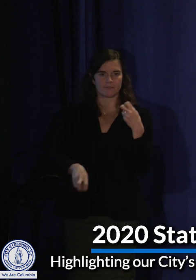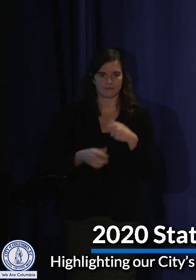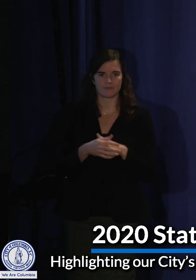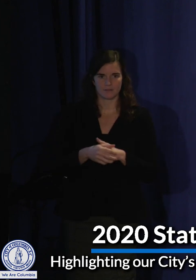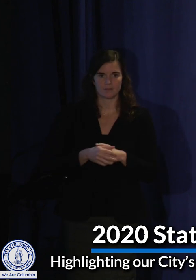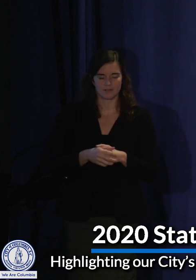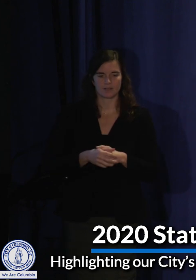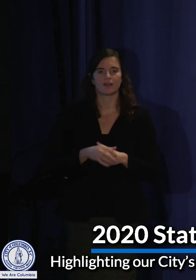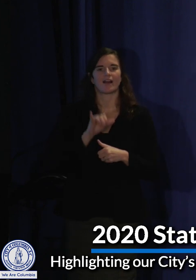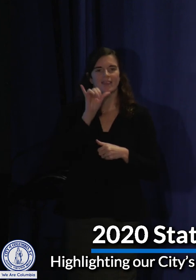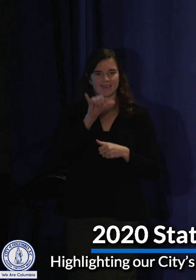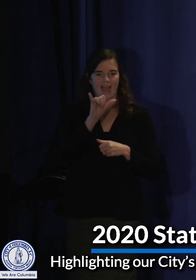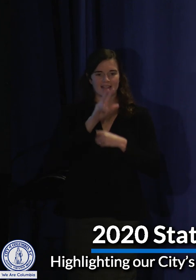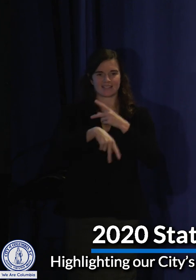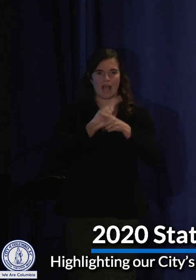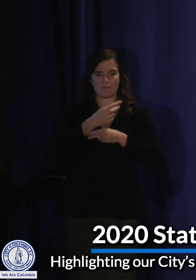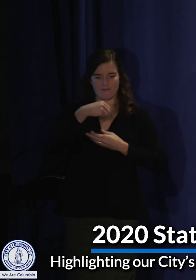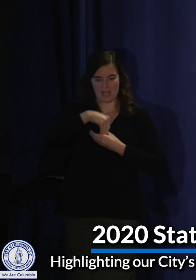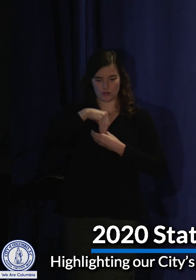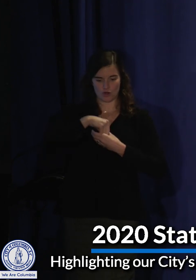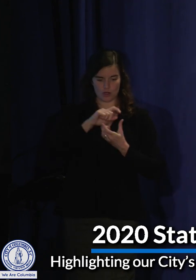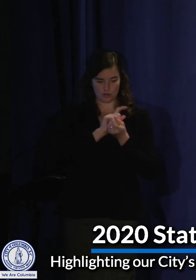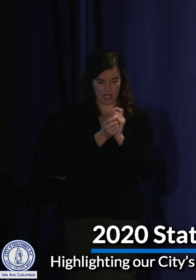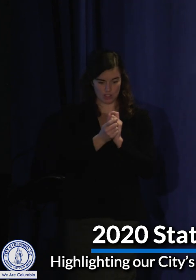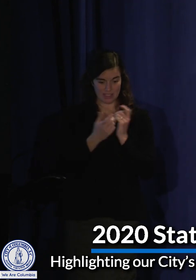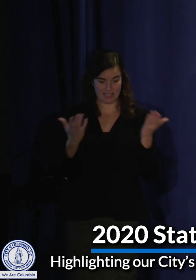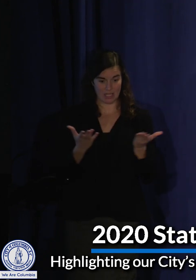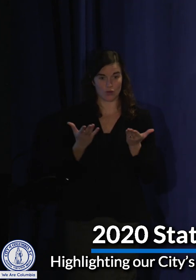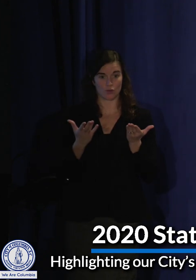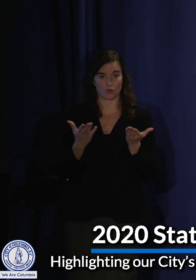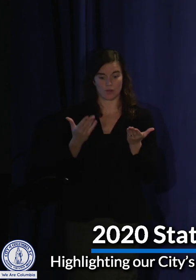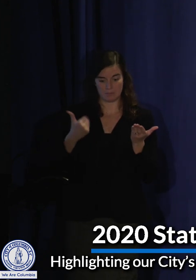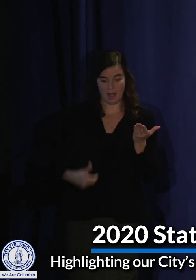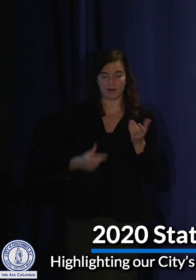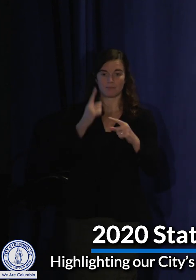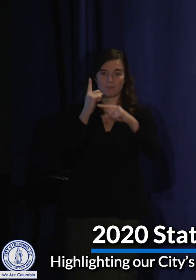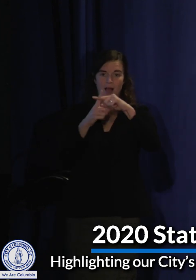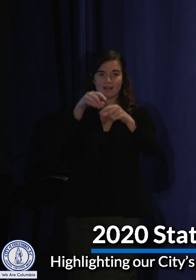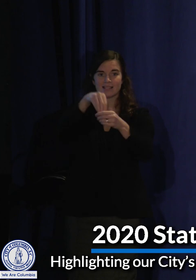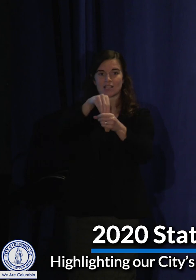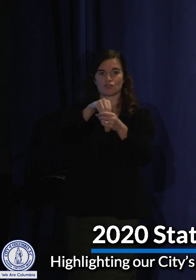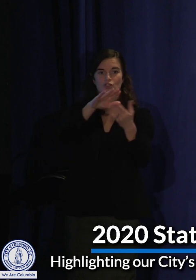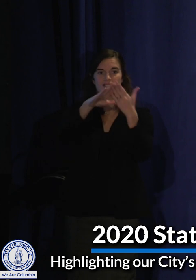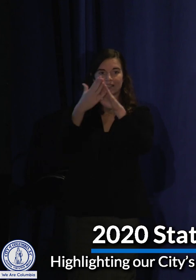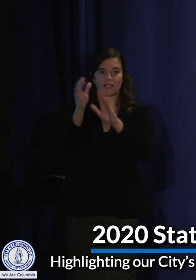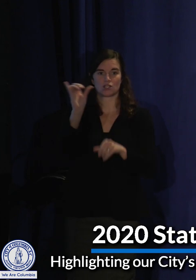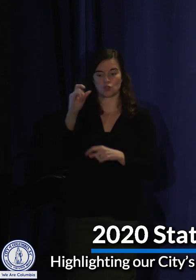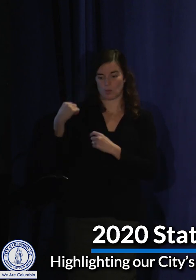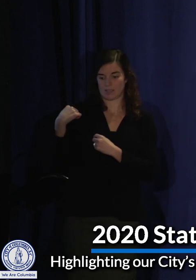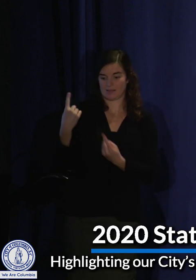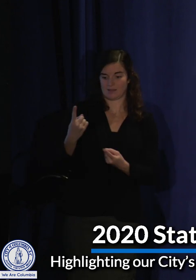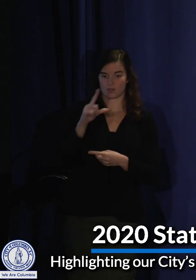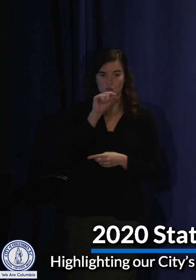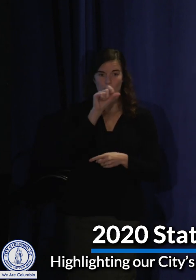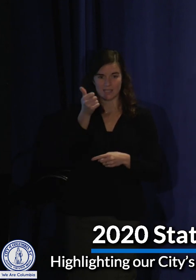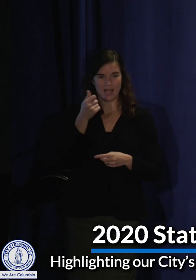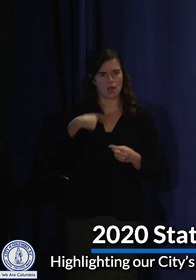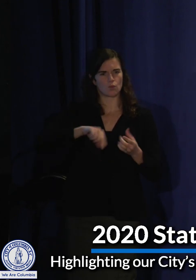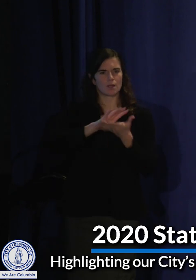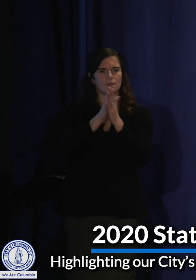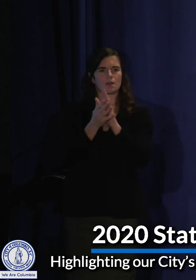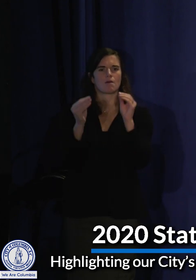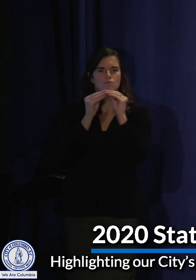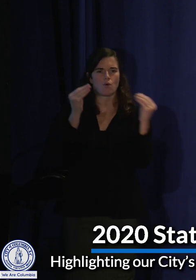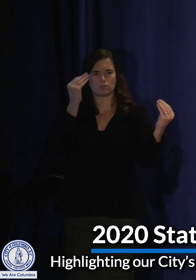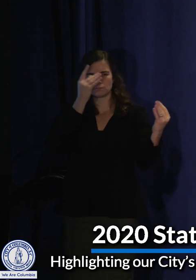types of internal changes that we also make as a city. Since 2010, we've been thoughtful in